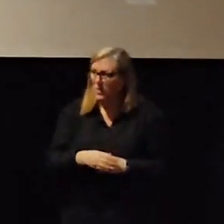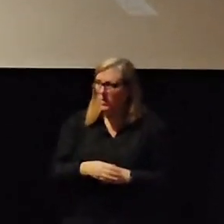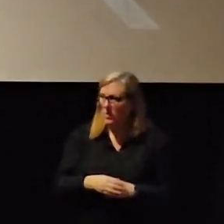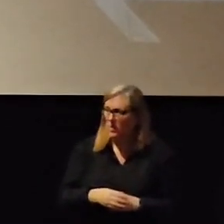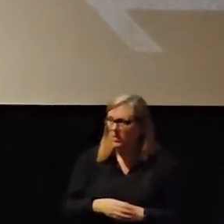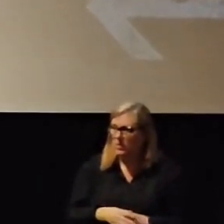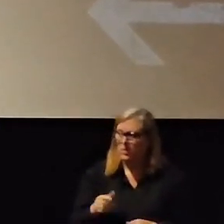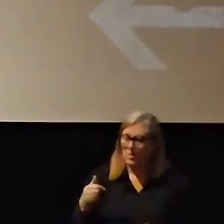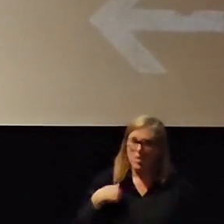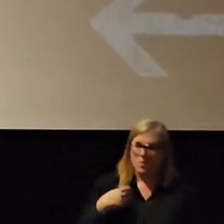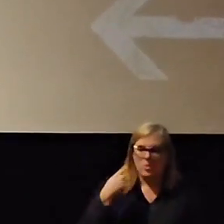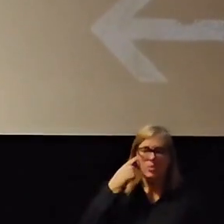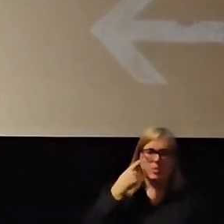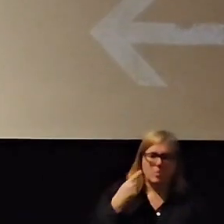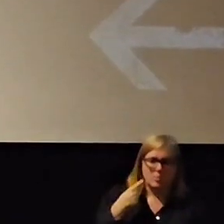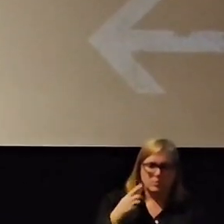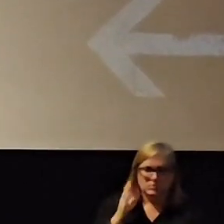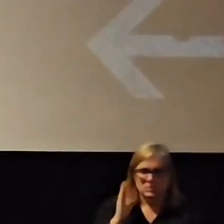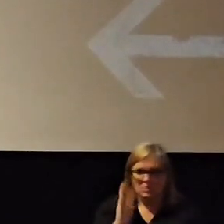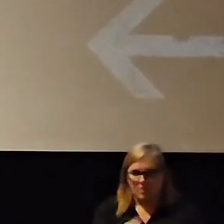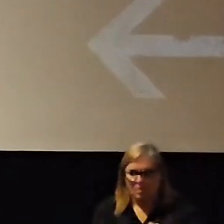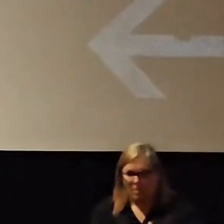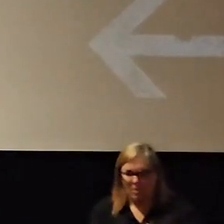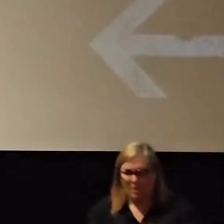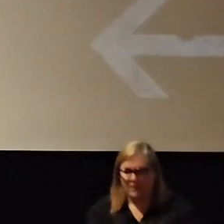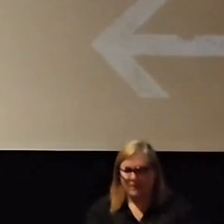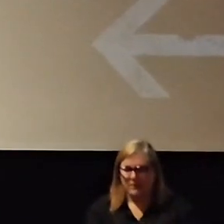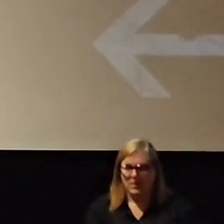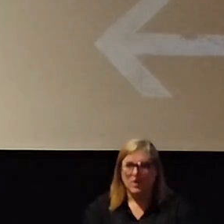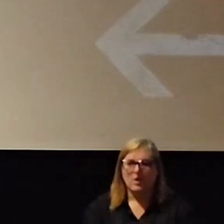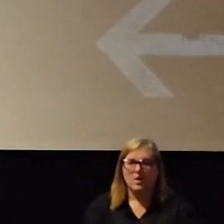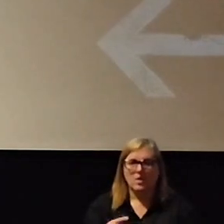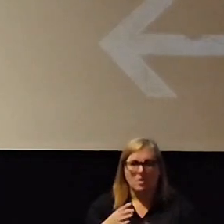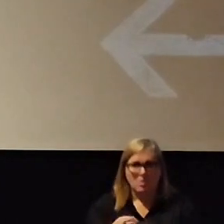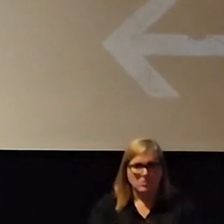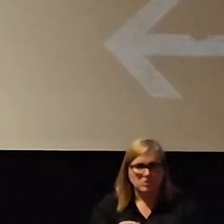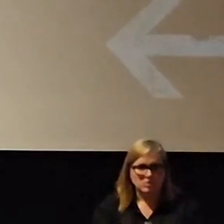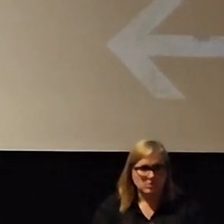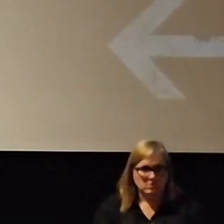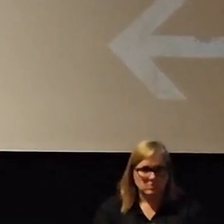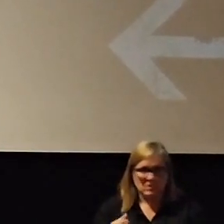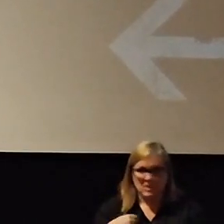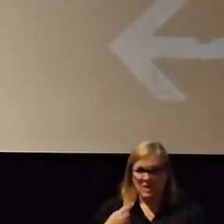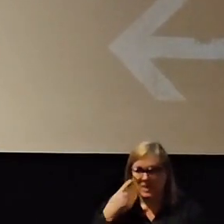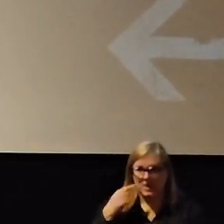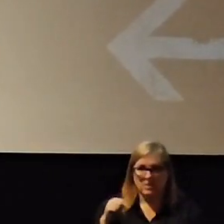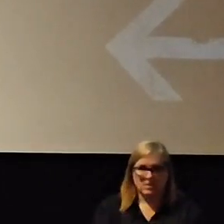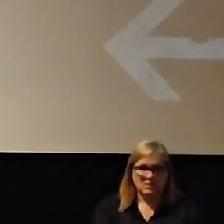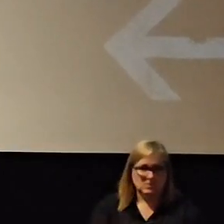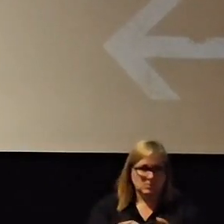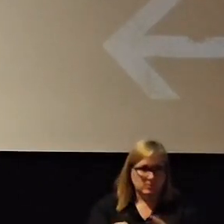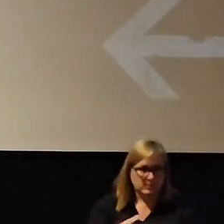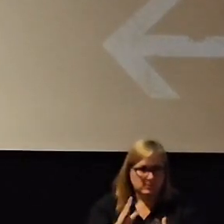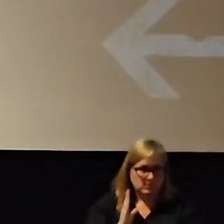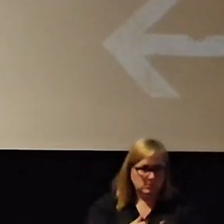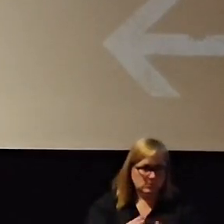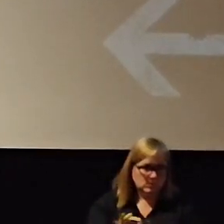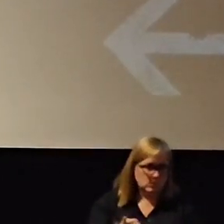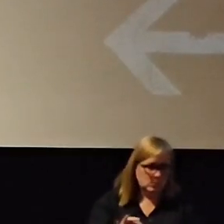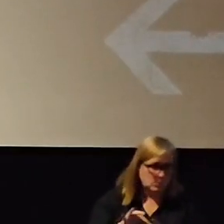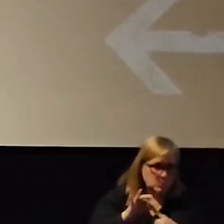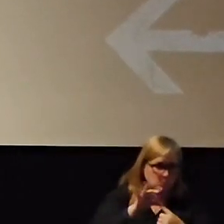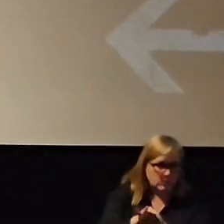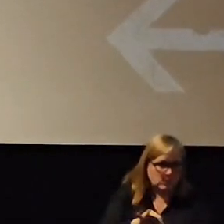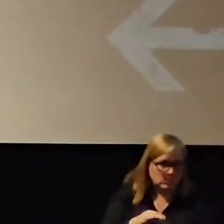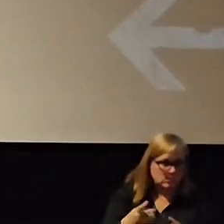of my preliminary thoughts on some options for bringing what I think this conversation is uniquely